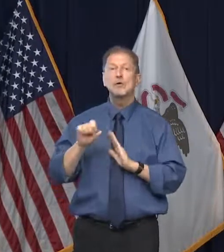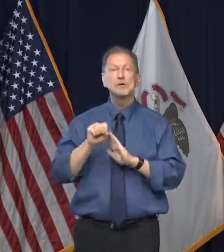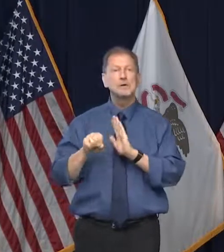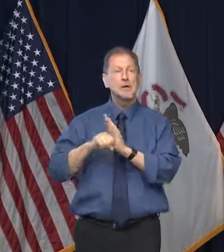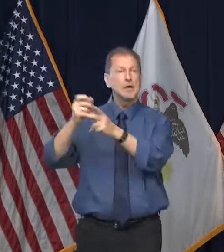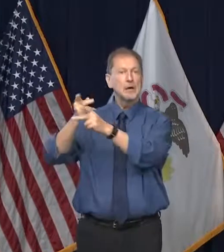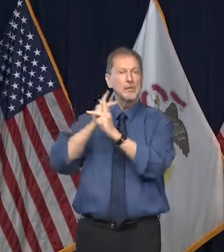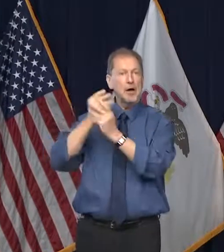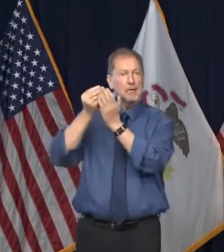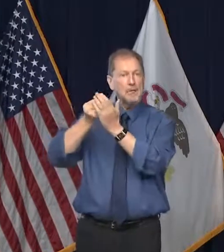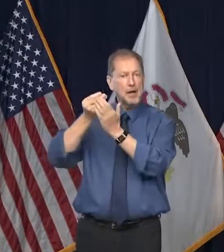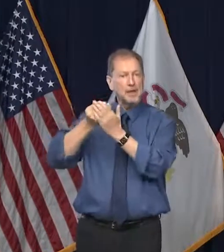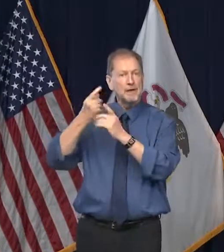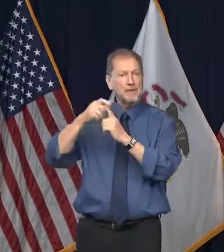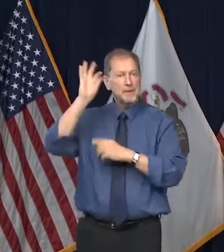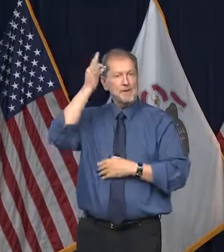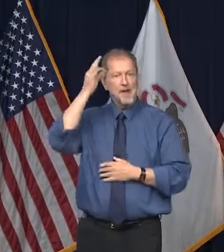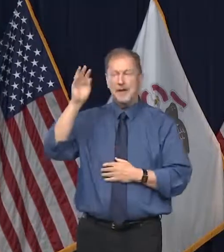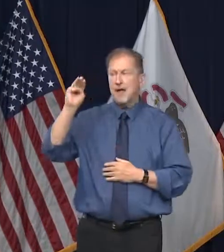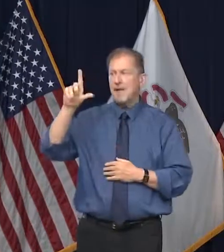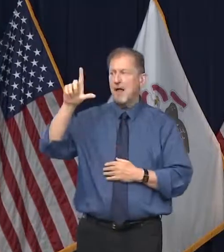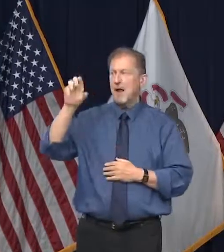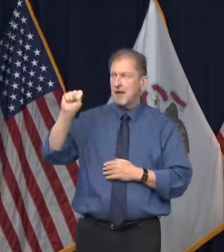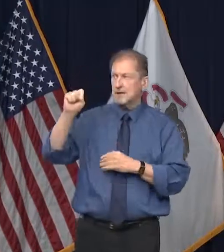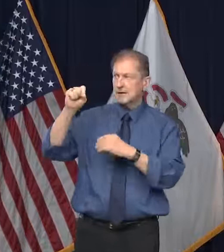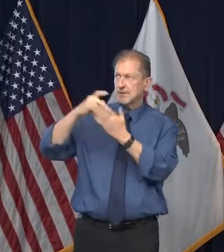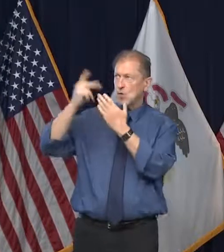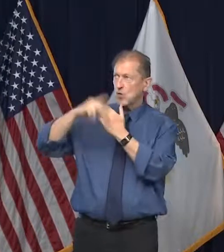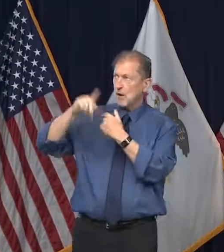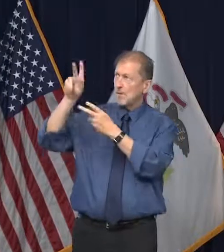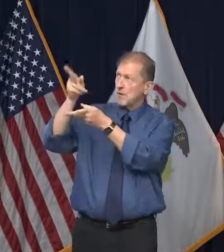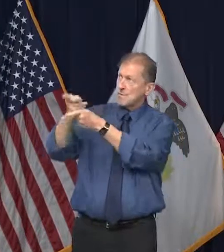the Fed's MLF program, and if so, how much and when?